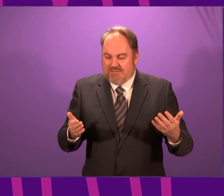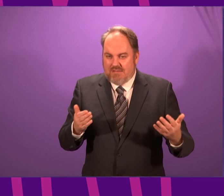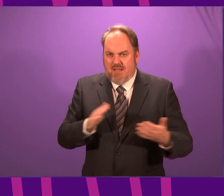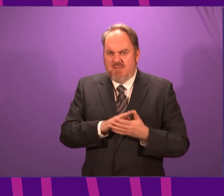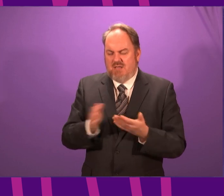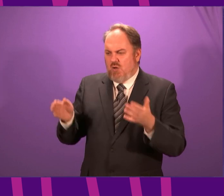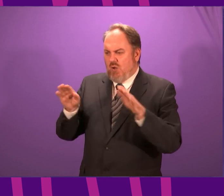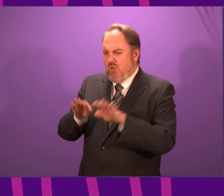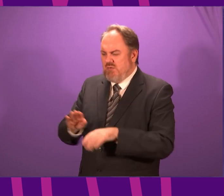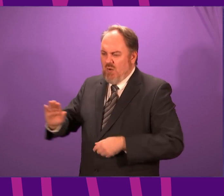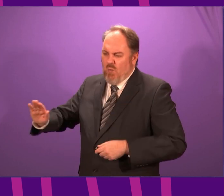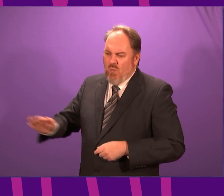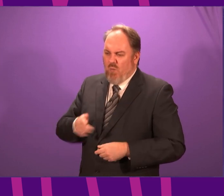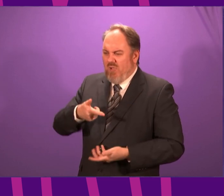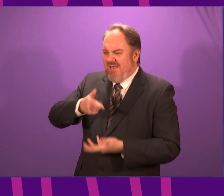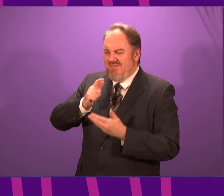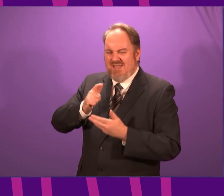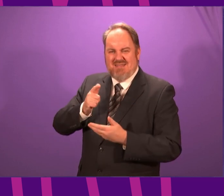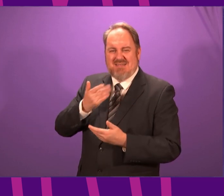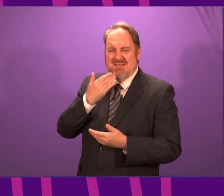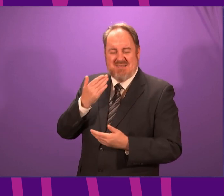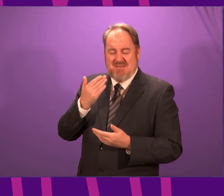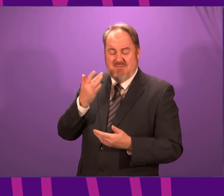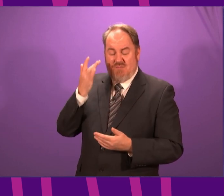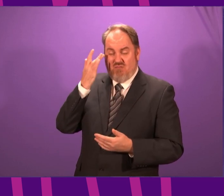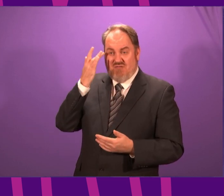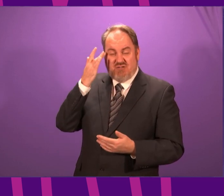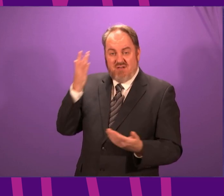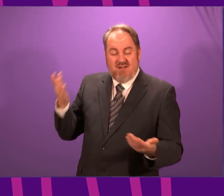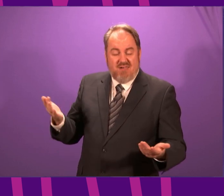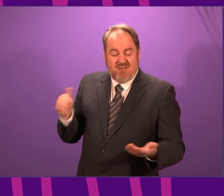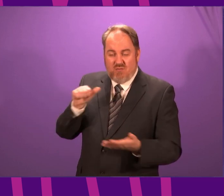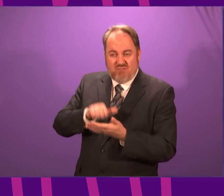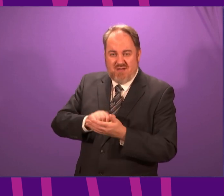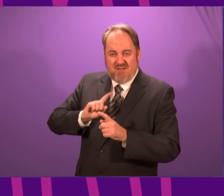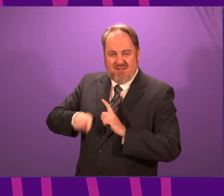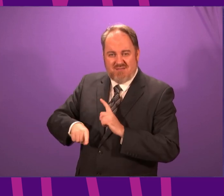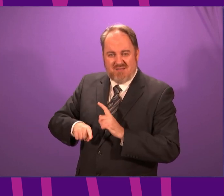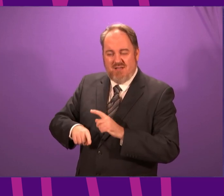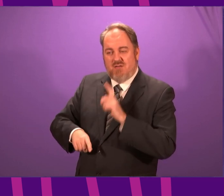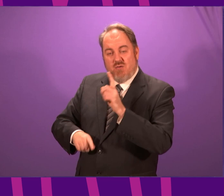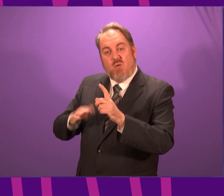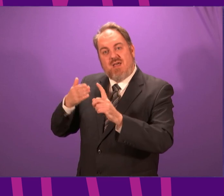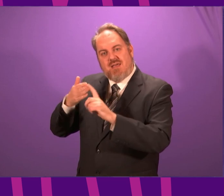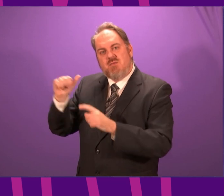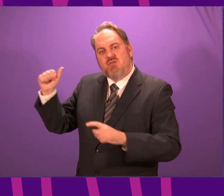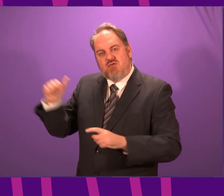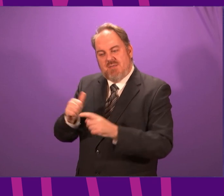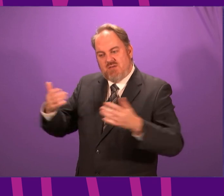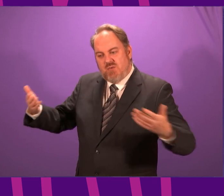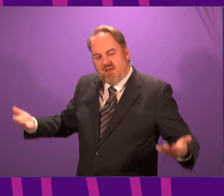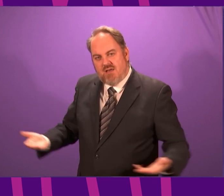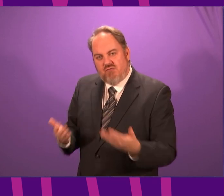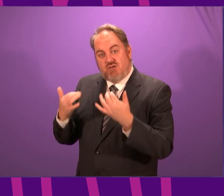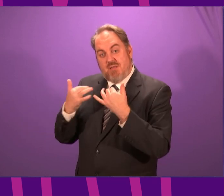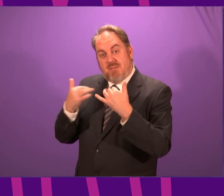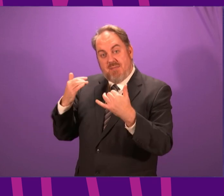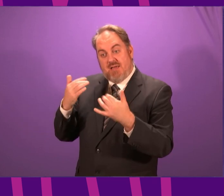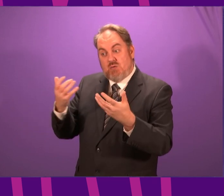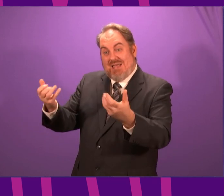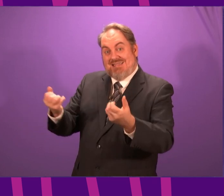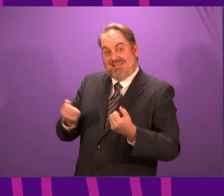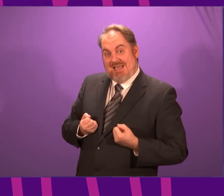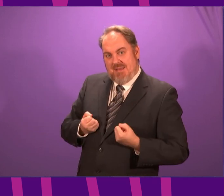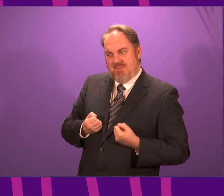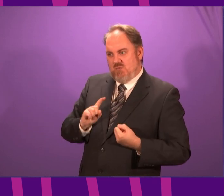down. That is not a rational response of a government that is supposed to be winning public consent at a time of enormous